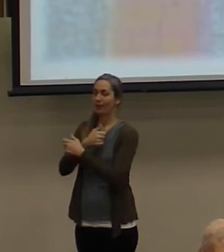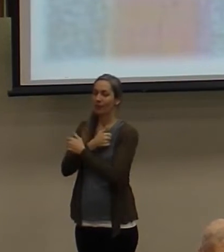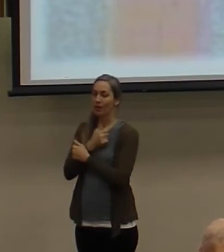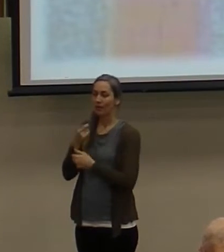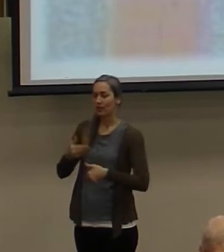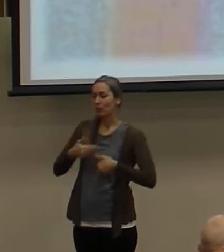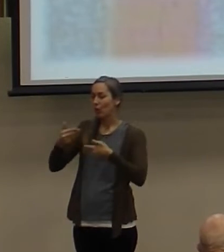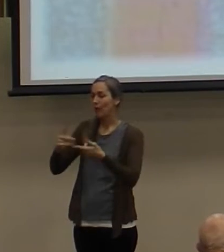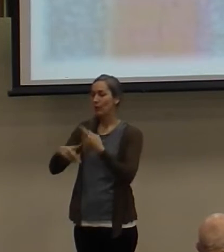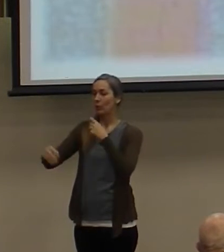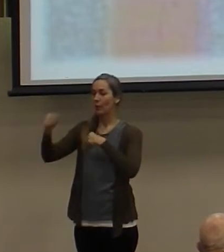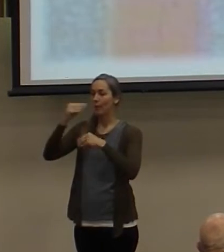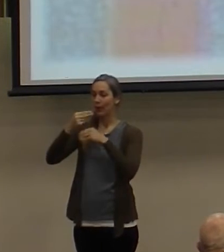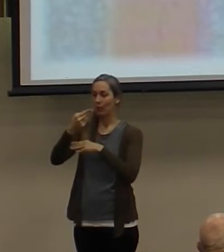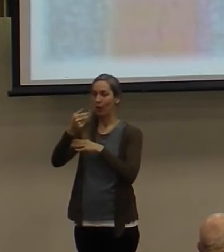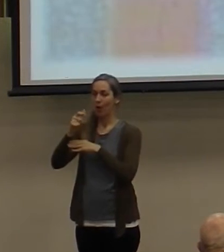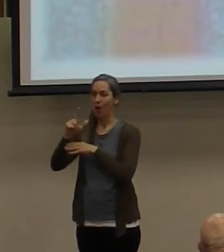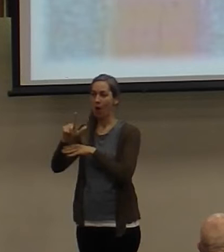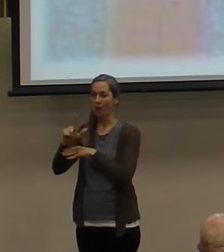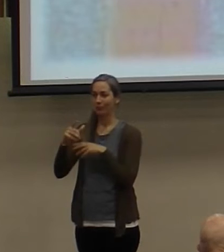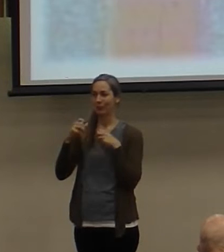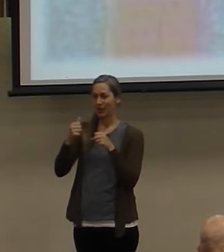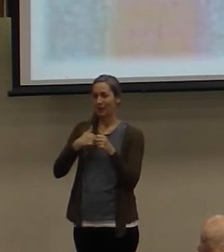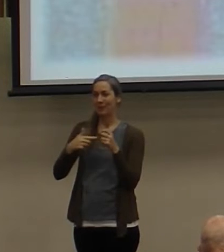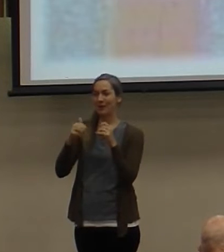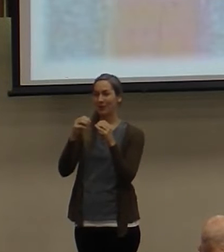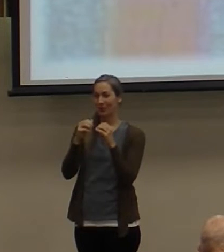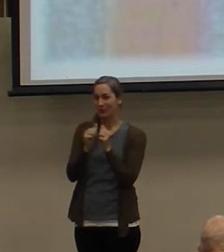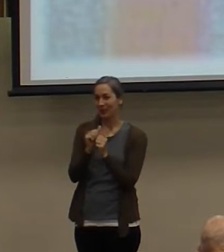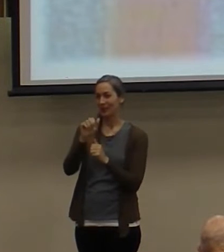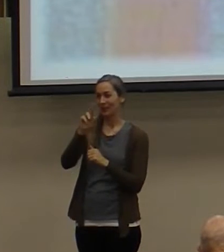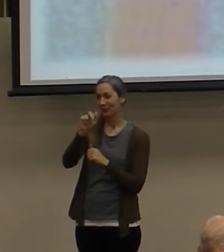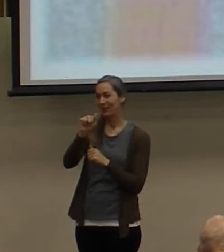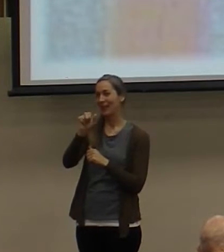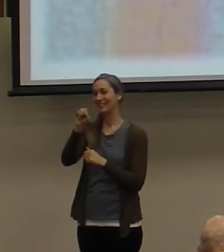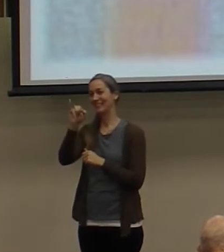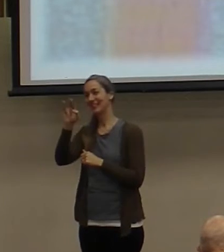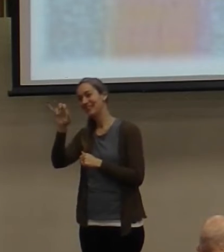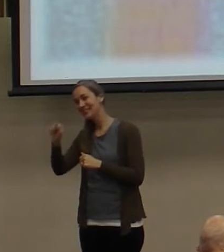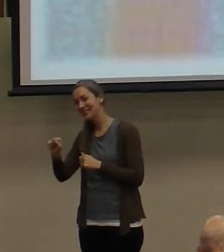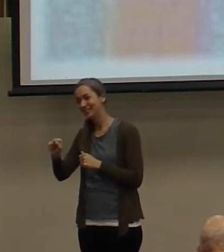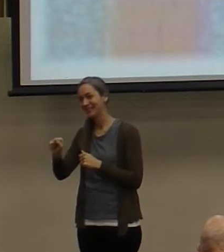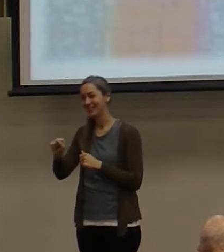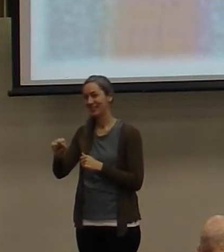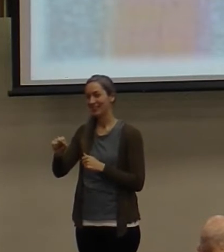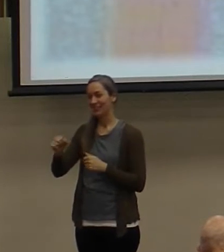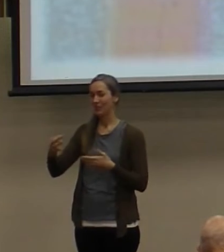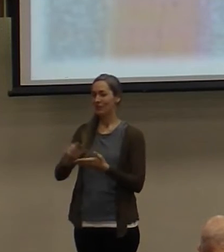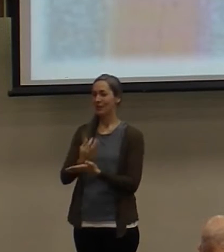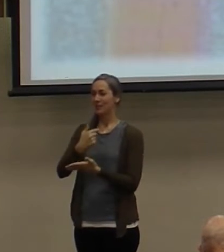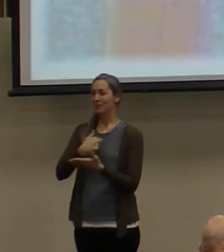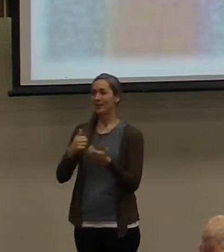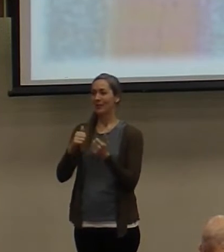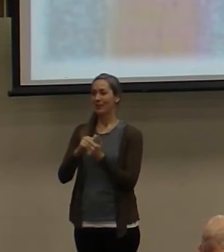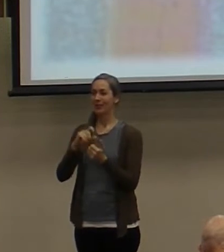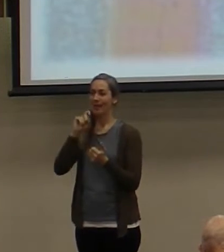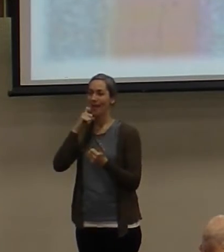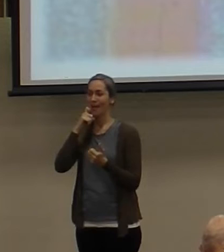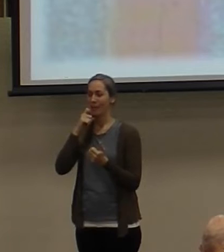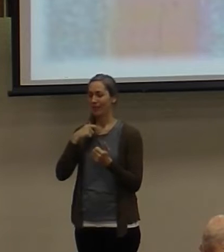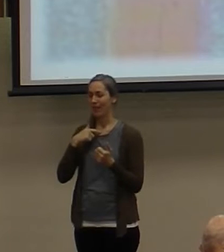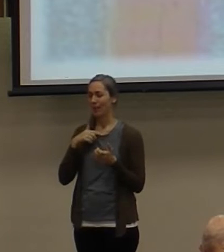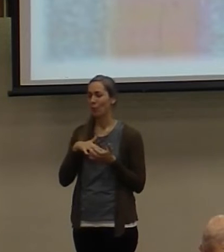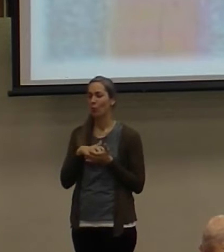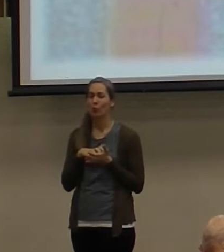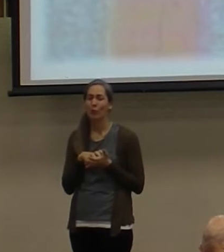hall. Strengthen me with raisins, refresh me with apples, for I am faint with love. My